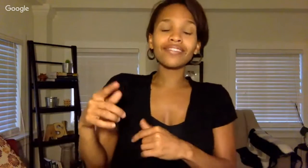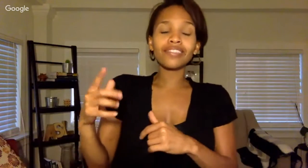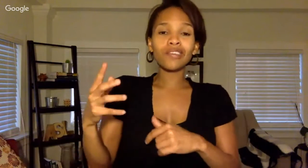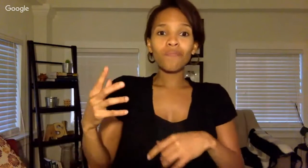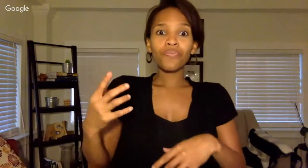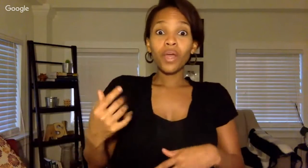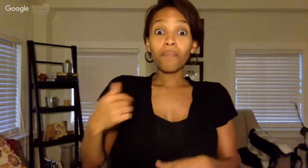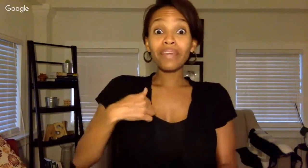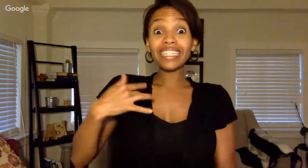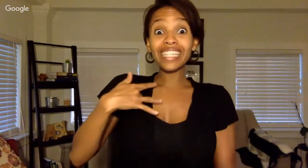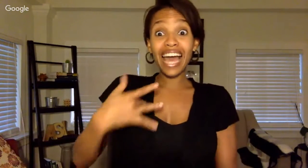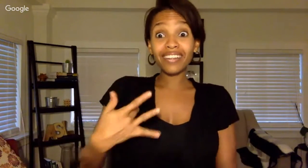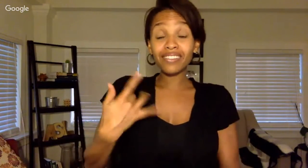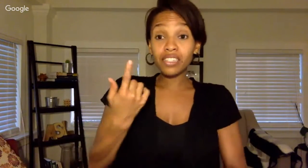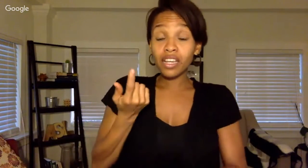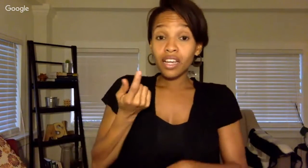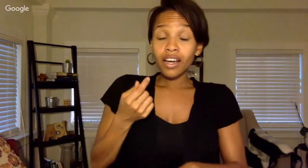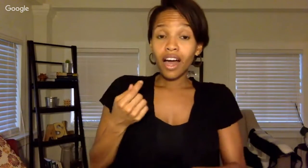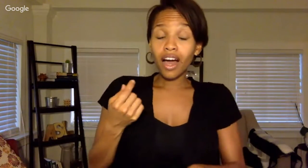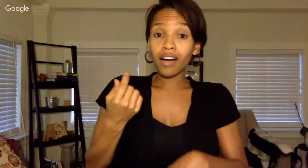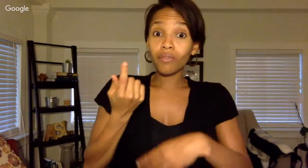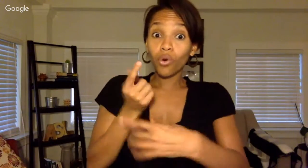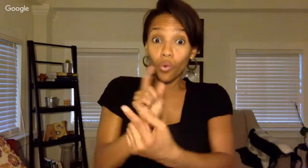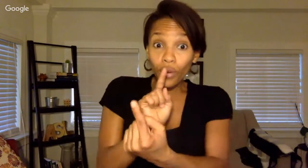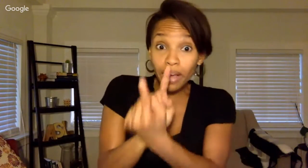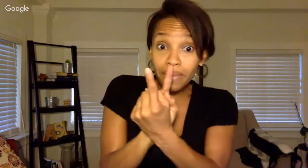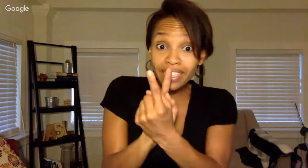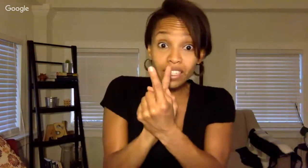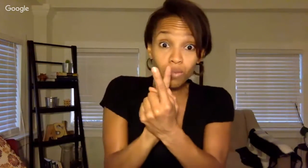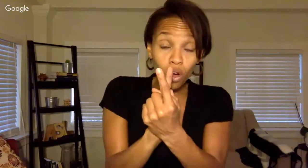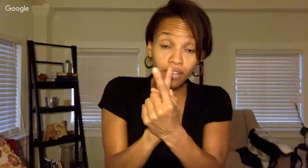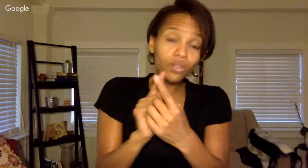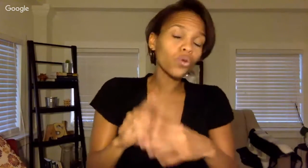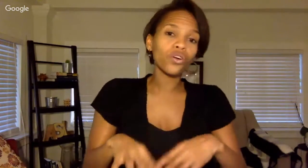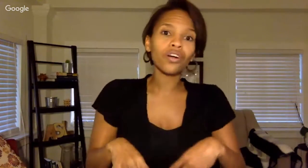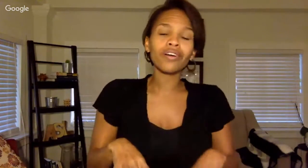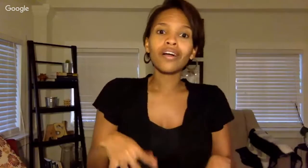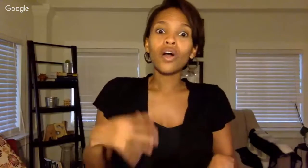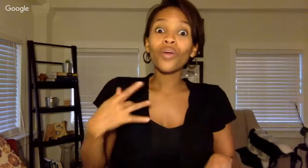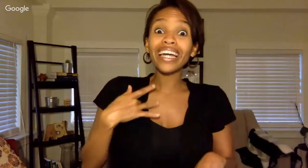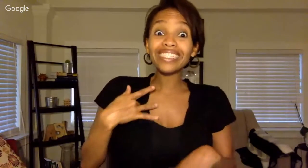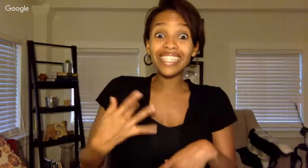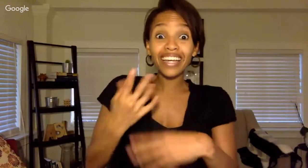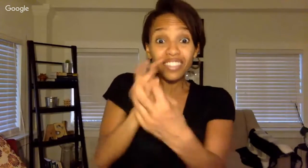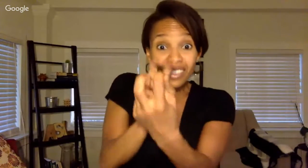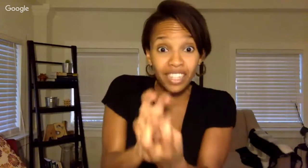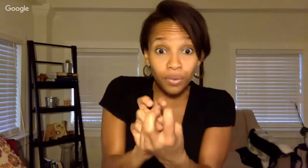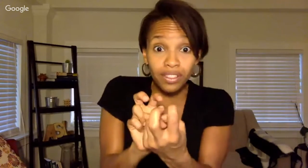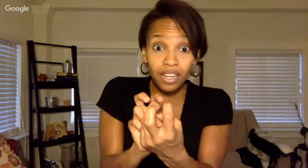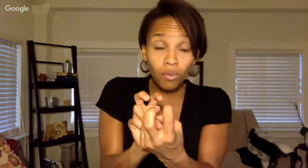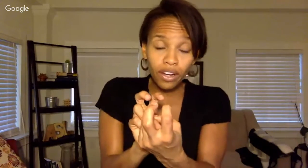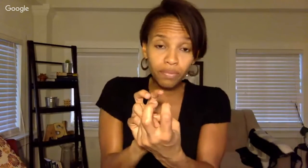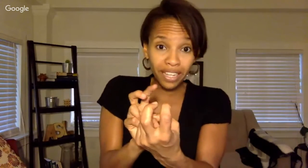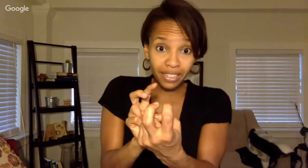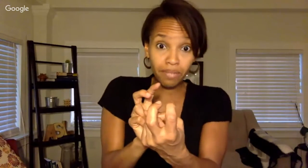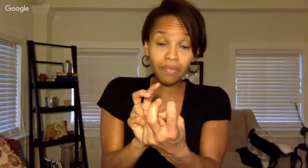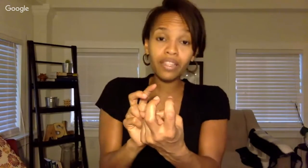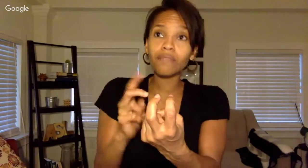as me tend when I meet someone or when I tend to sit with someone, because maybe